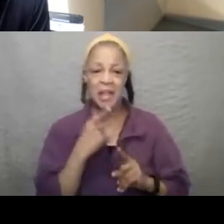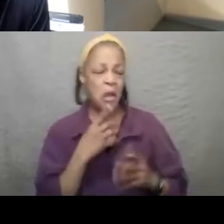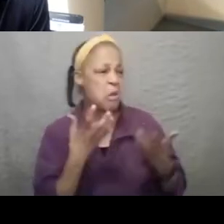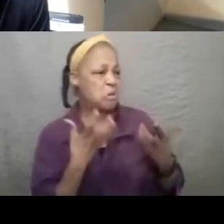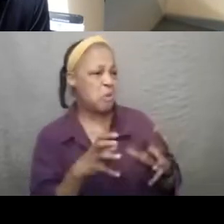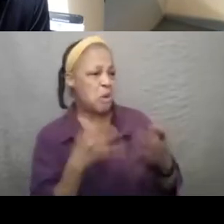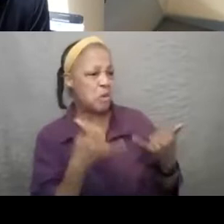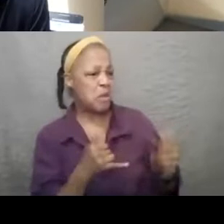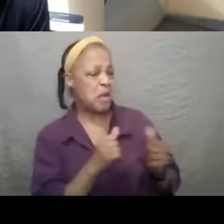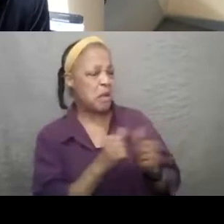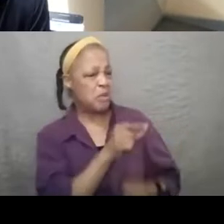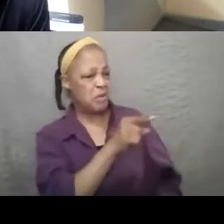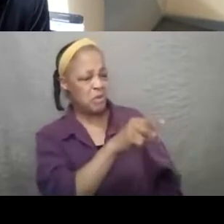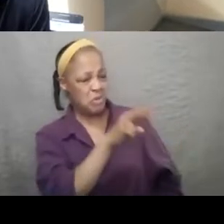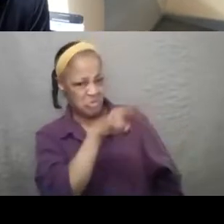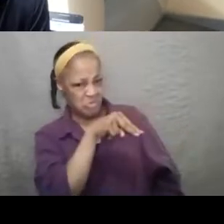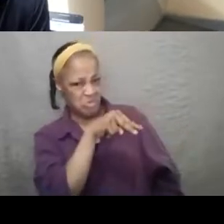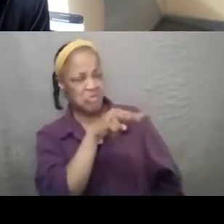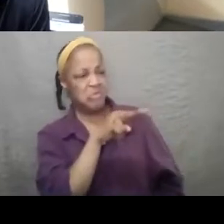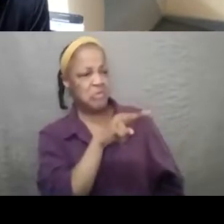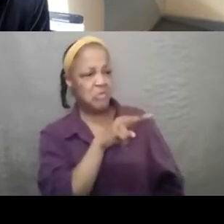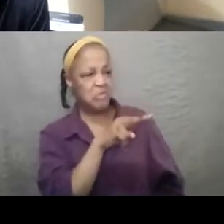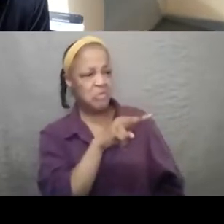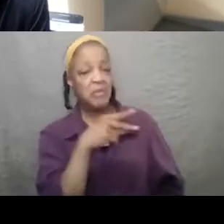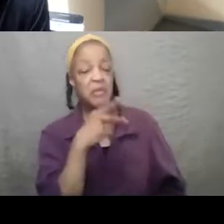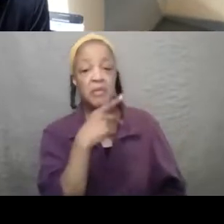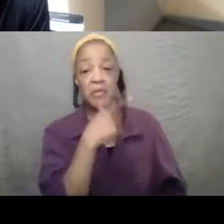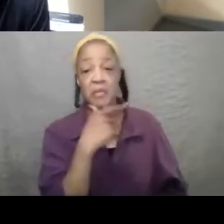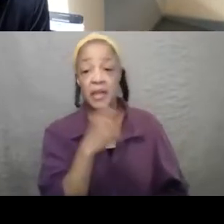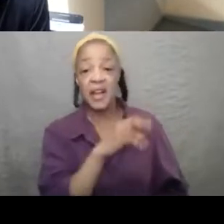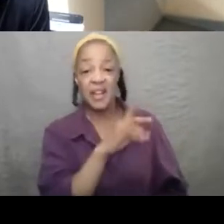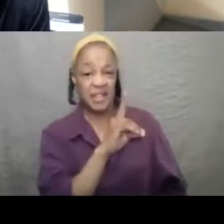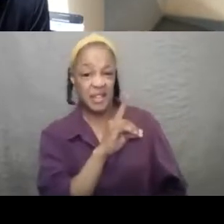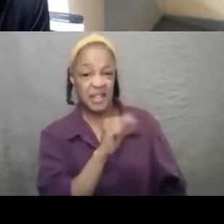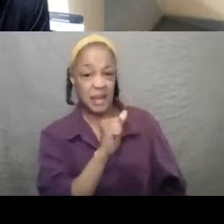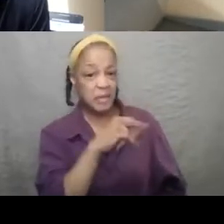with me because a disabled